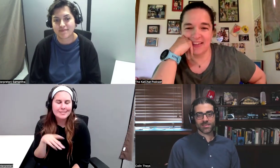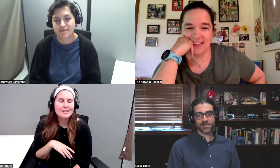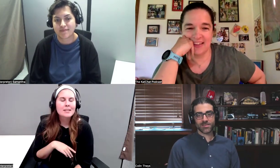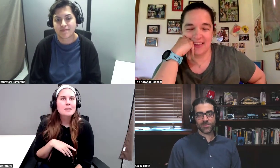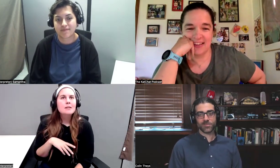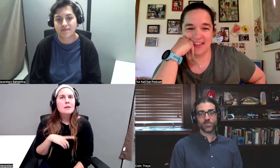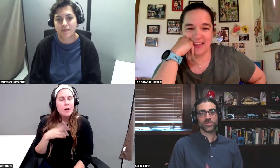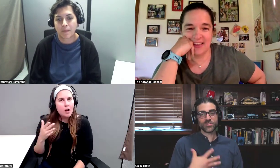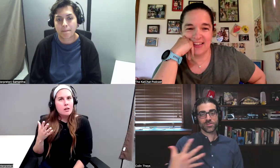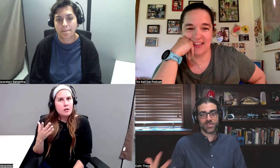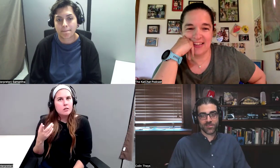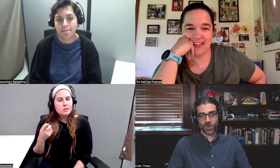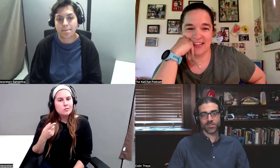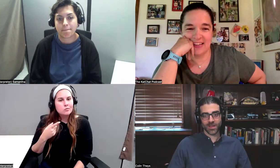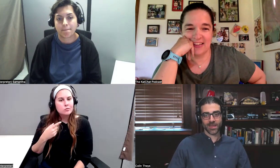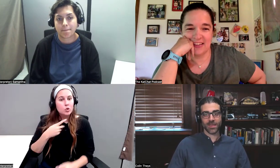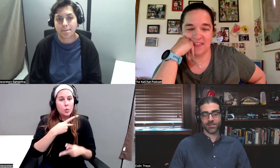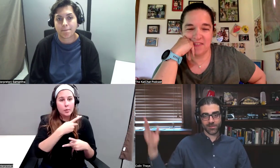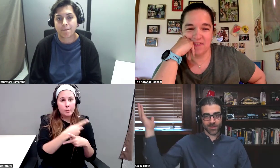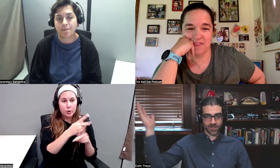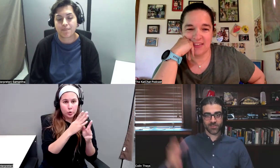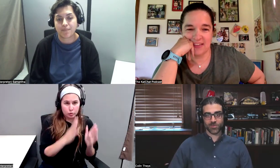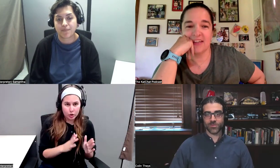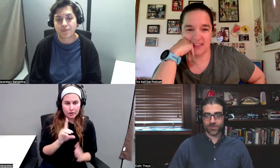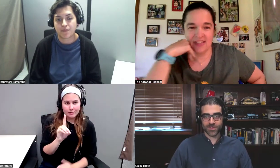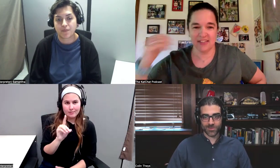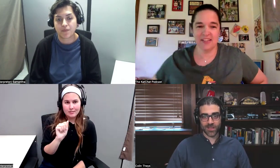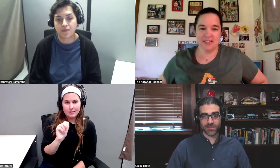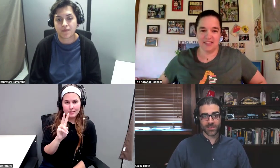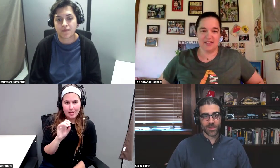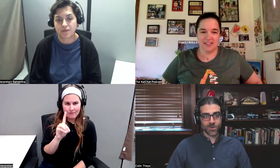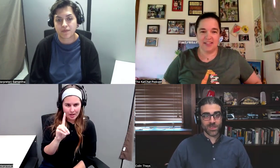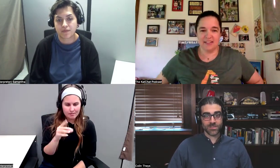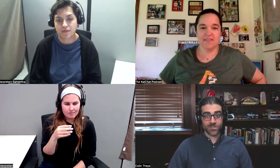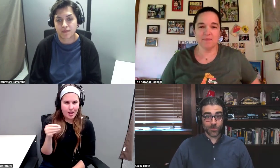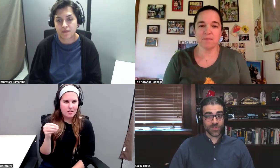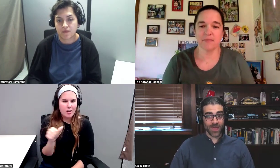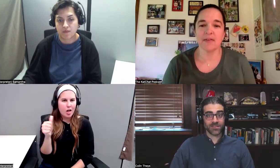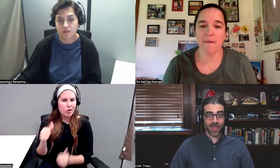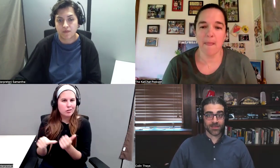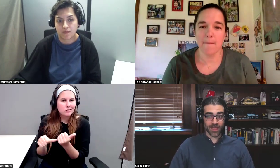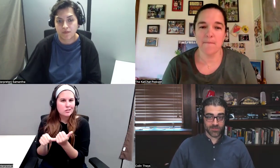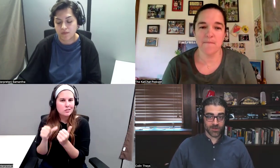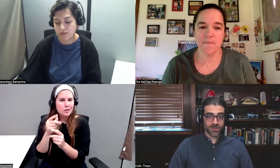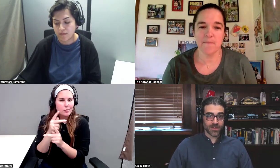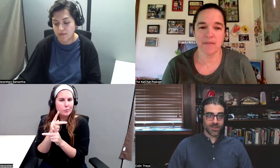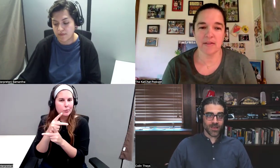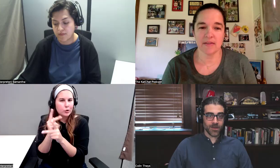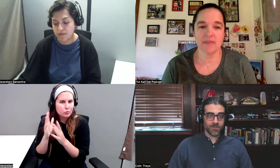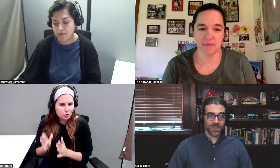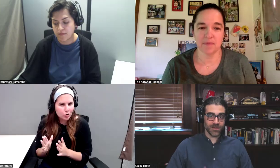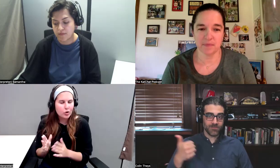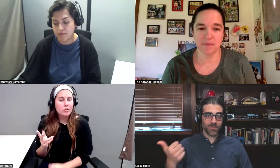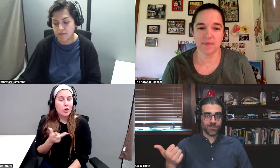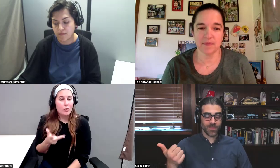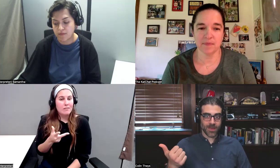did. So the producer David Boyles and I, and the executive producer Tim Johnson, we did two movies back to back last year.